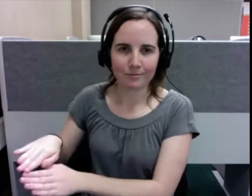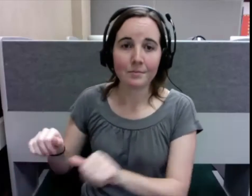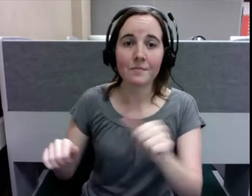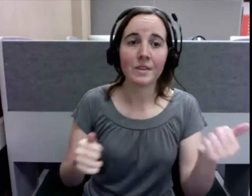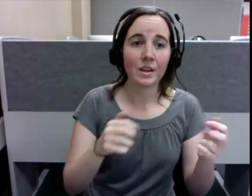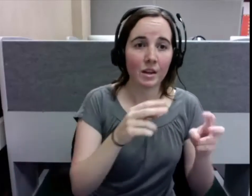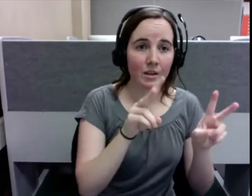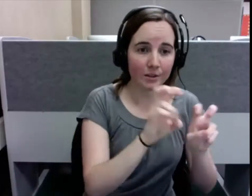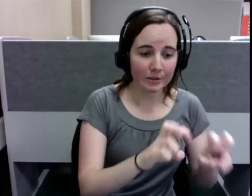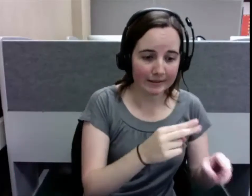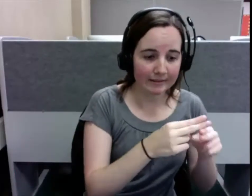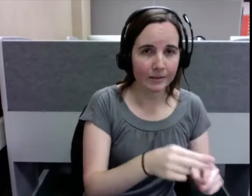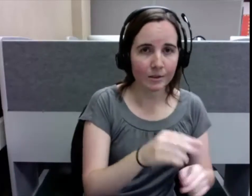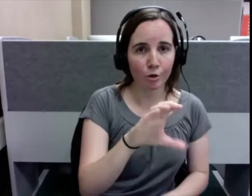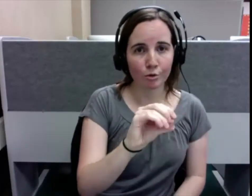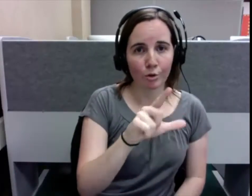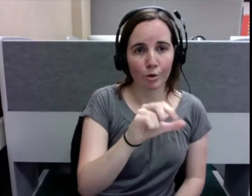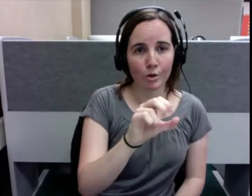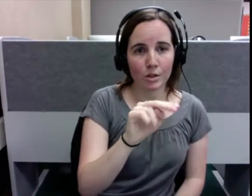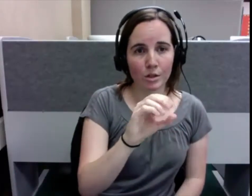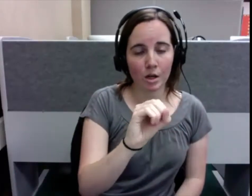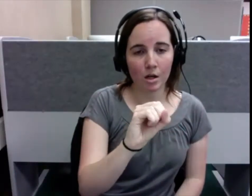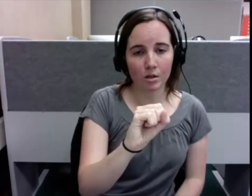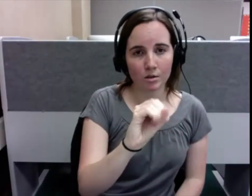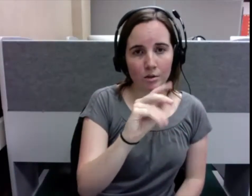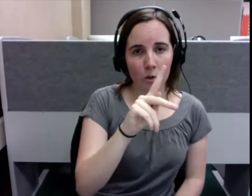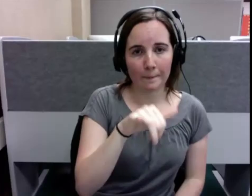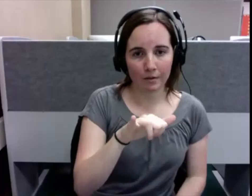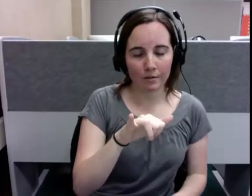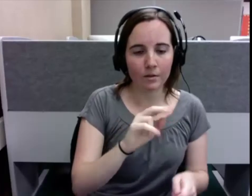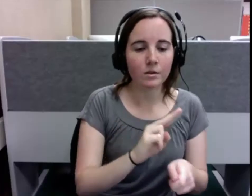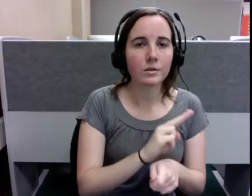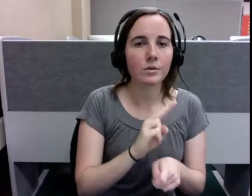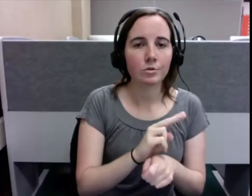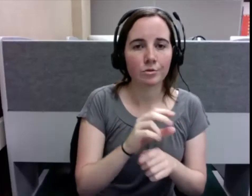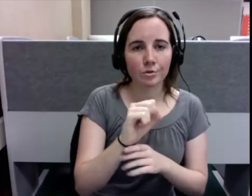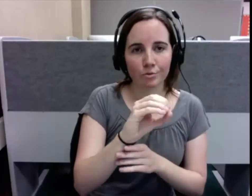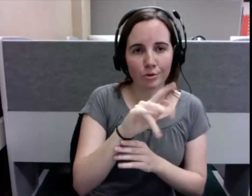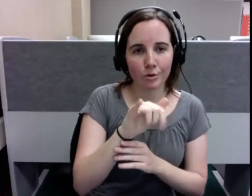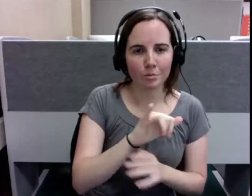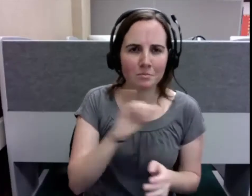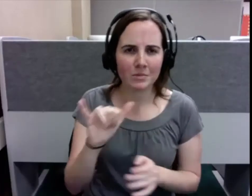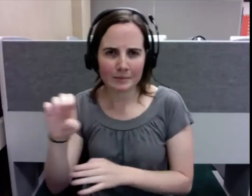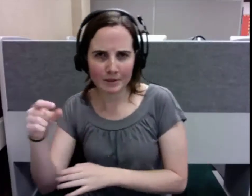called a colonoscopy. The colonoscopy is done with a videoscope similar to the one for the upper, only